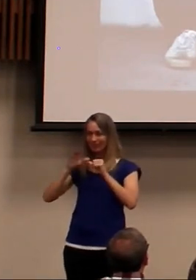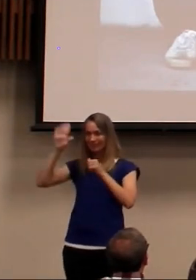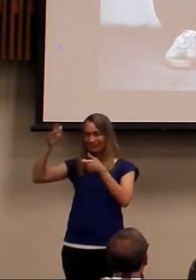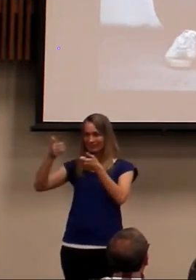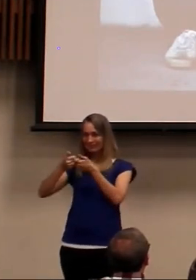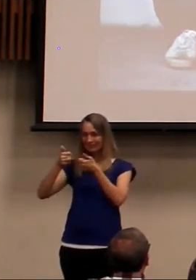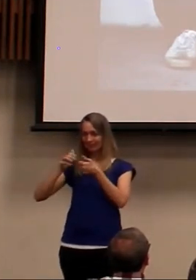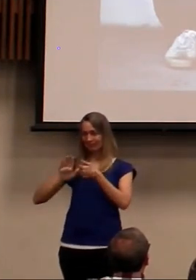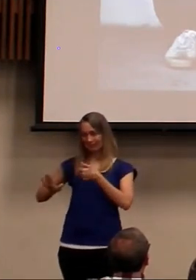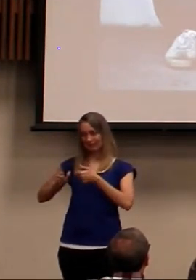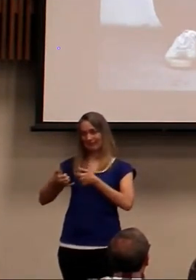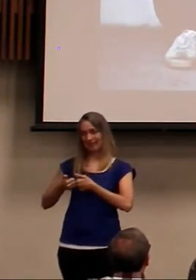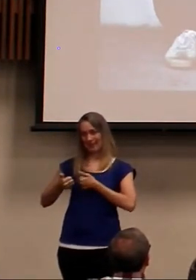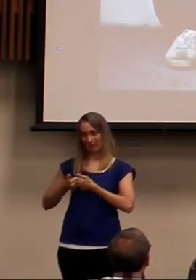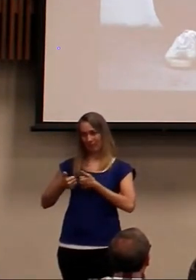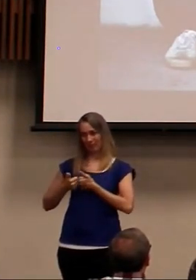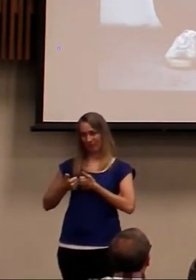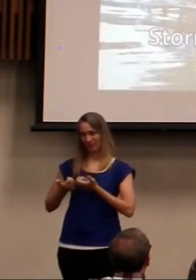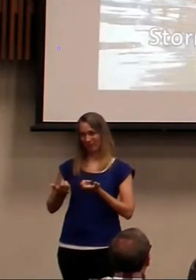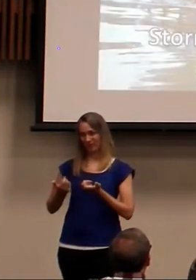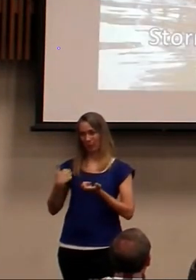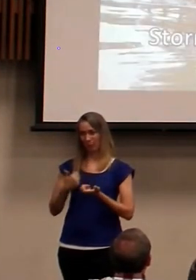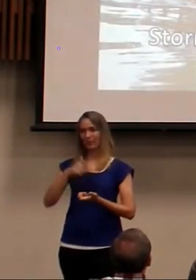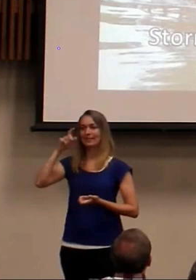need ministry."